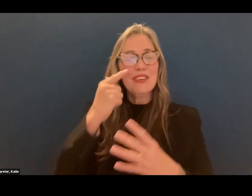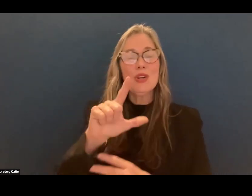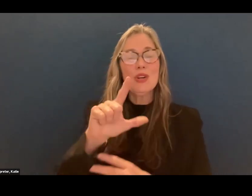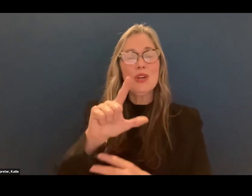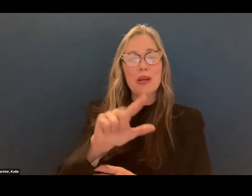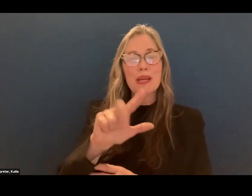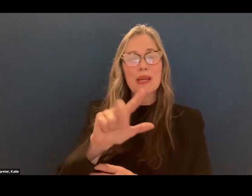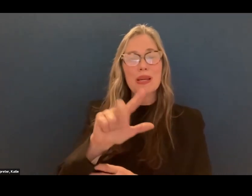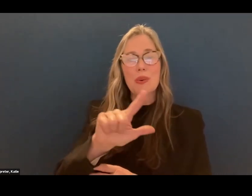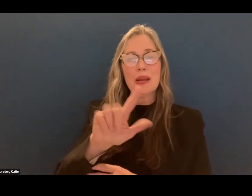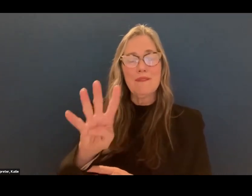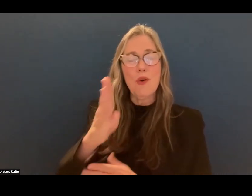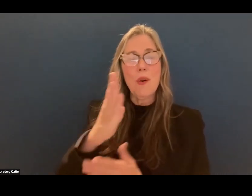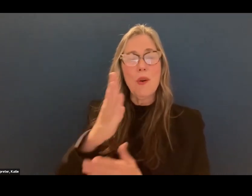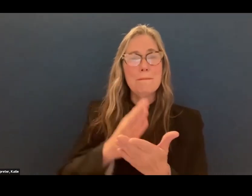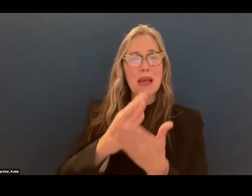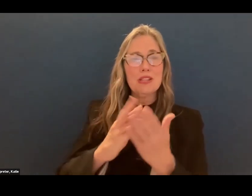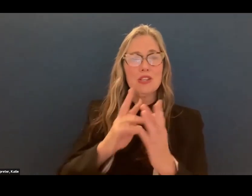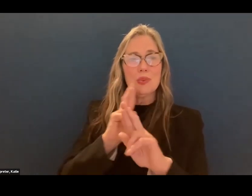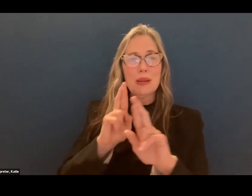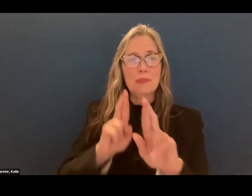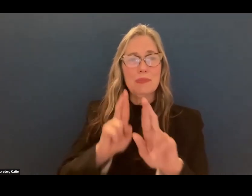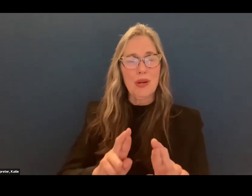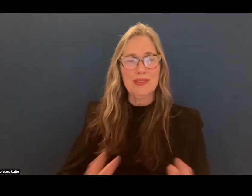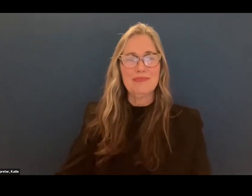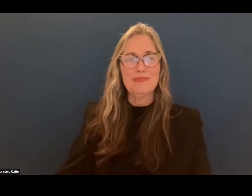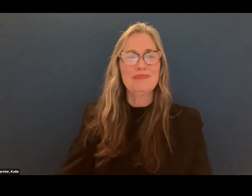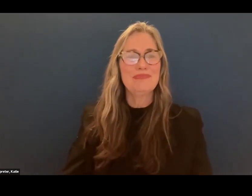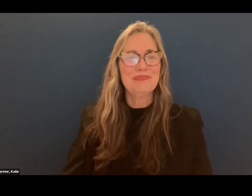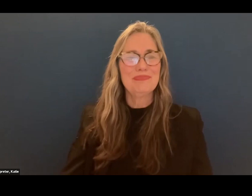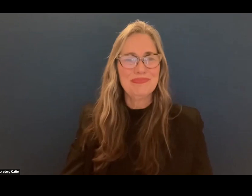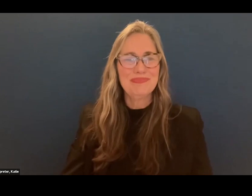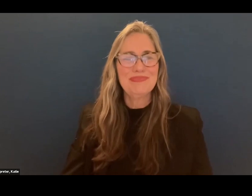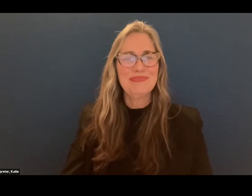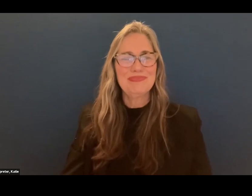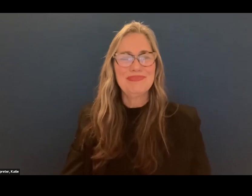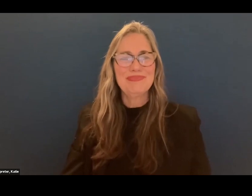budget. Okay. But you can, yeah.